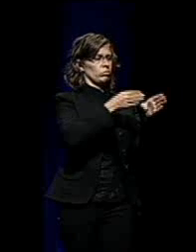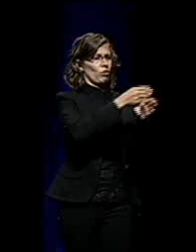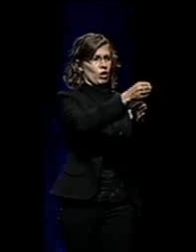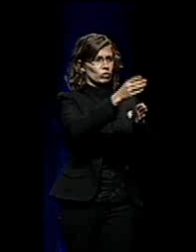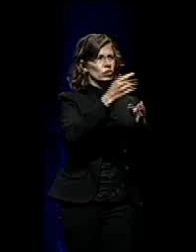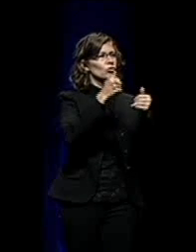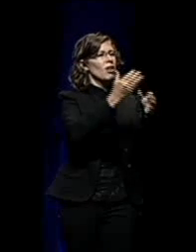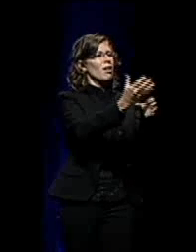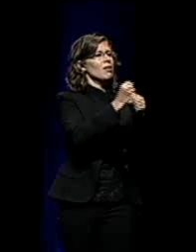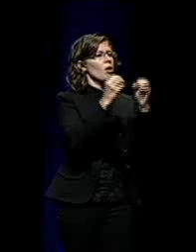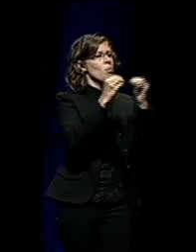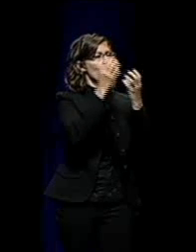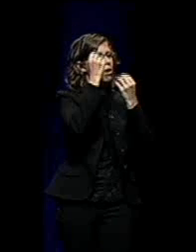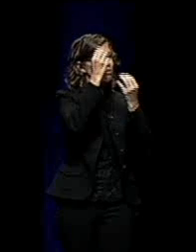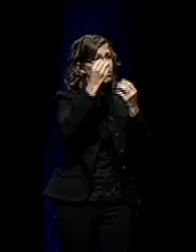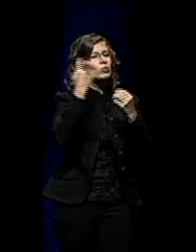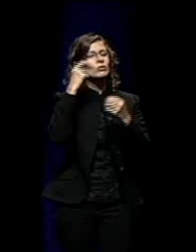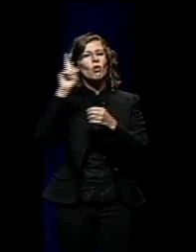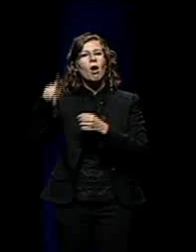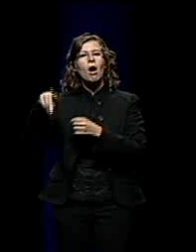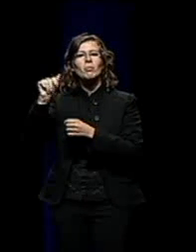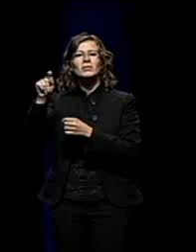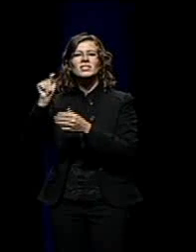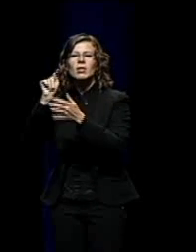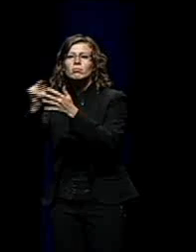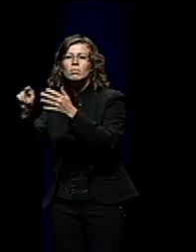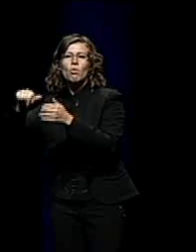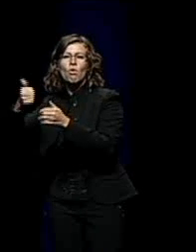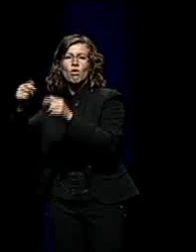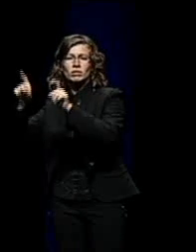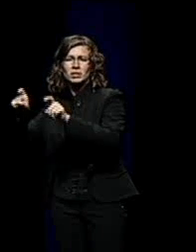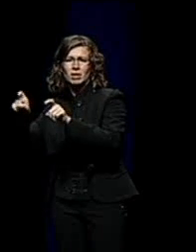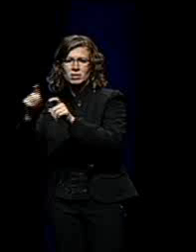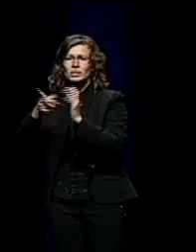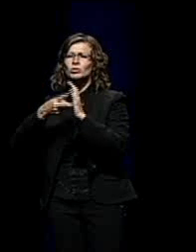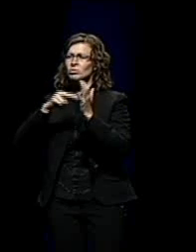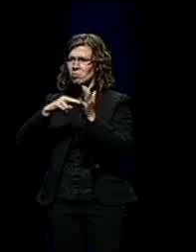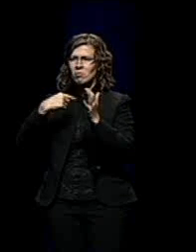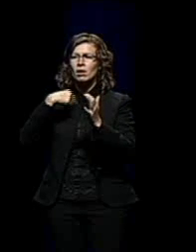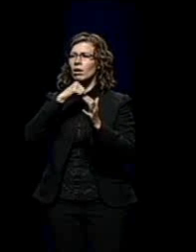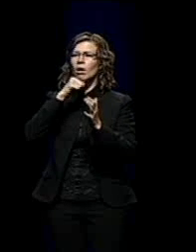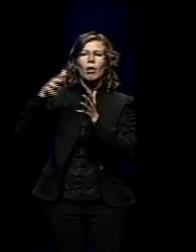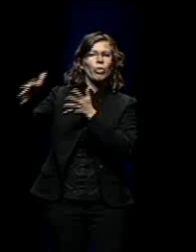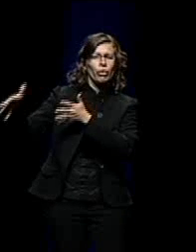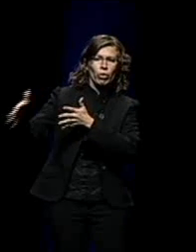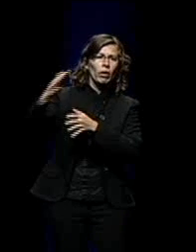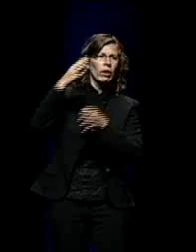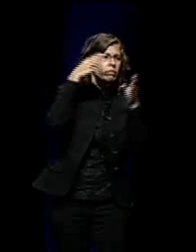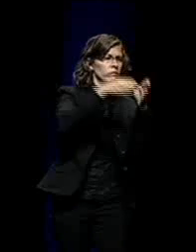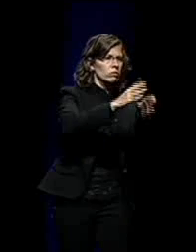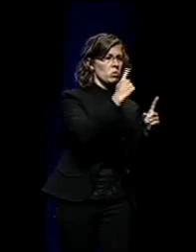other exams as well. So all exams are being looked at the same time, but the focus right now is on the NIC, as you